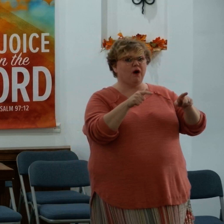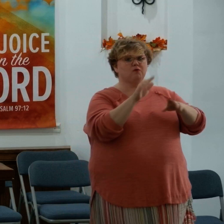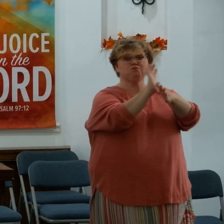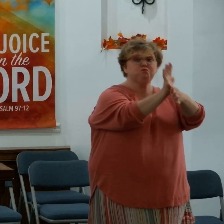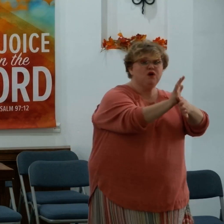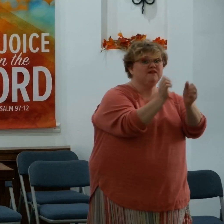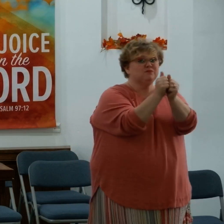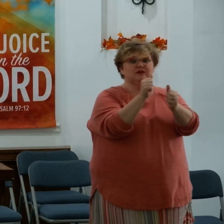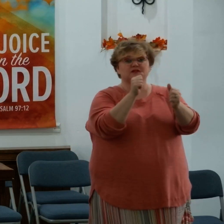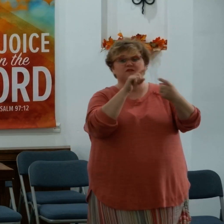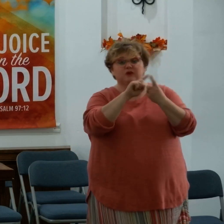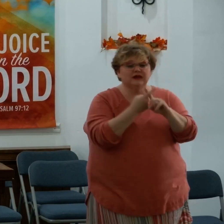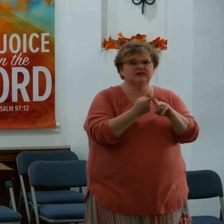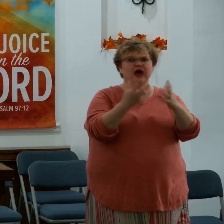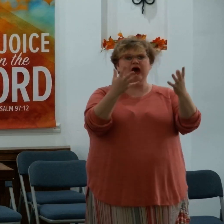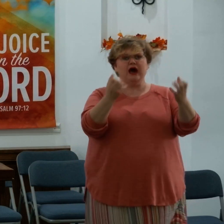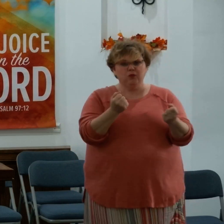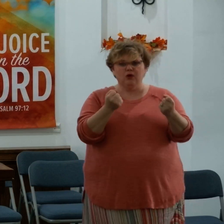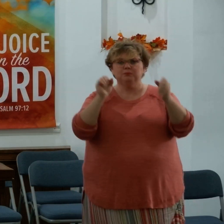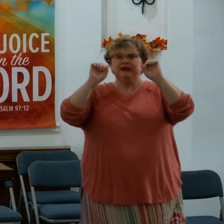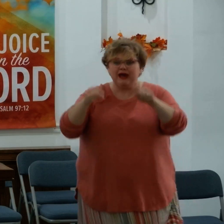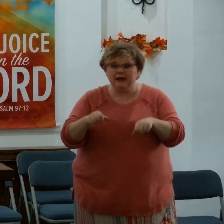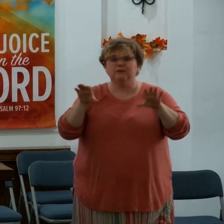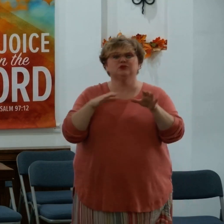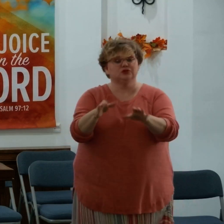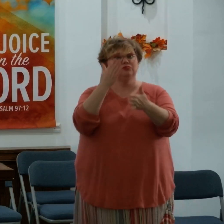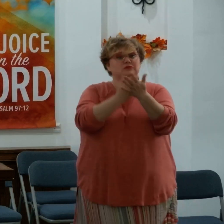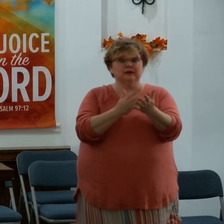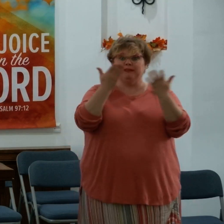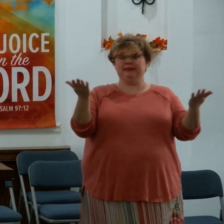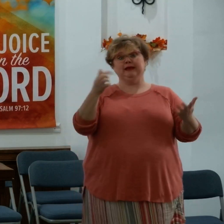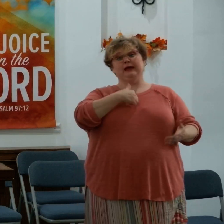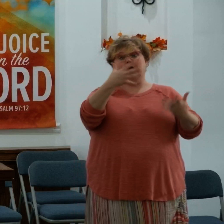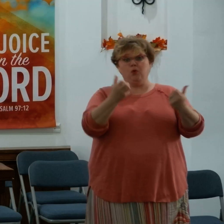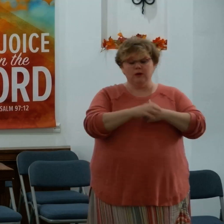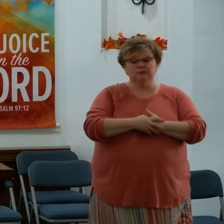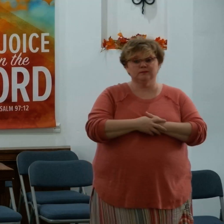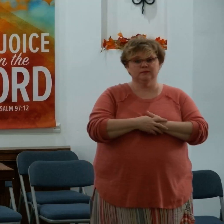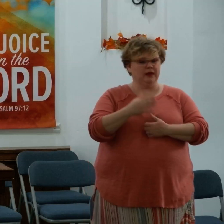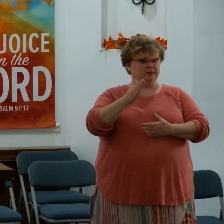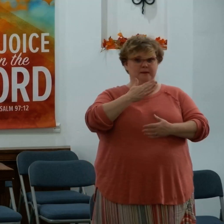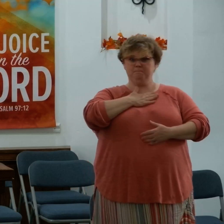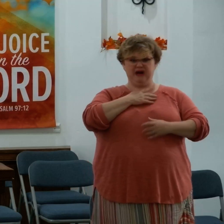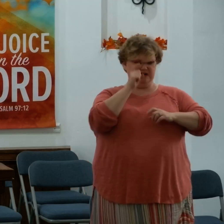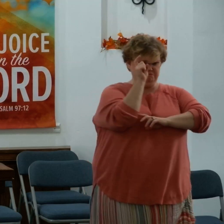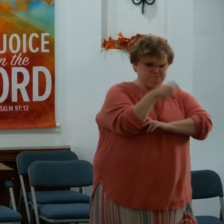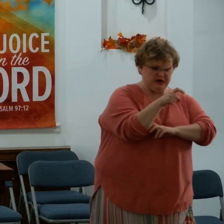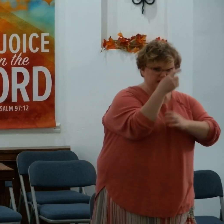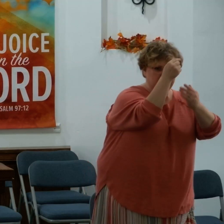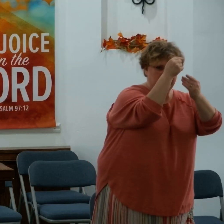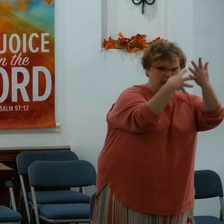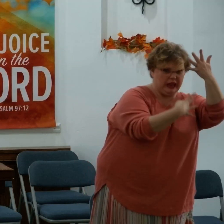my friends. I wanted to get to do some of the things that I wanted to do. but my got-to list was longer than my get-to